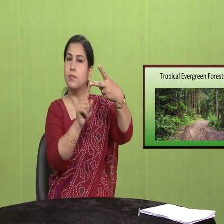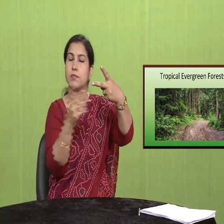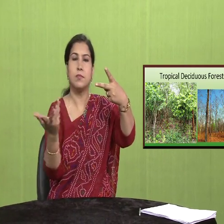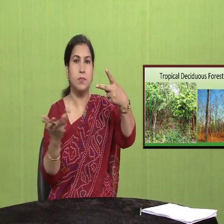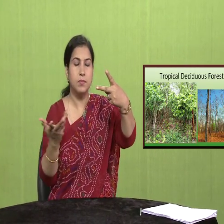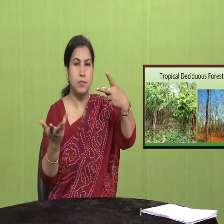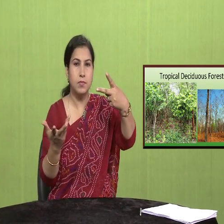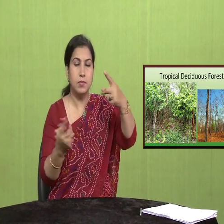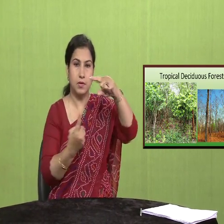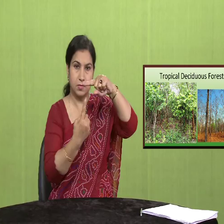tropical